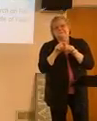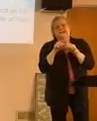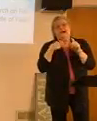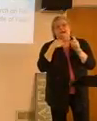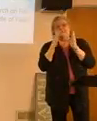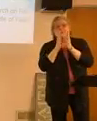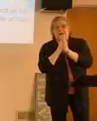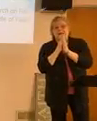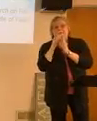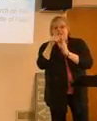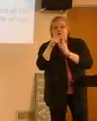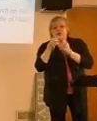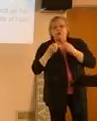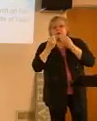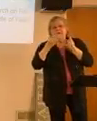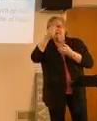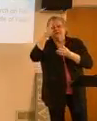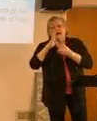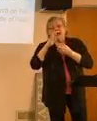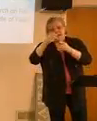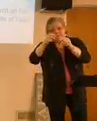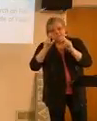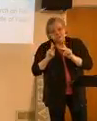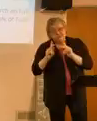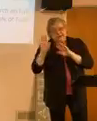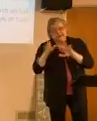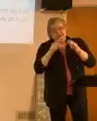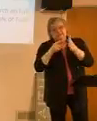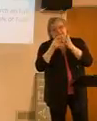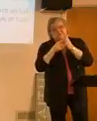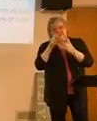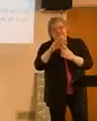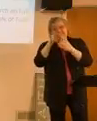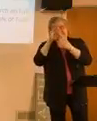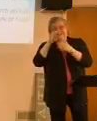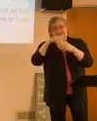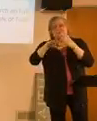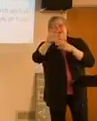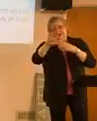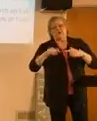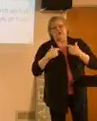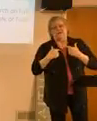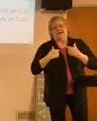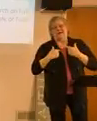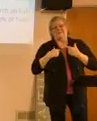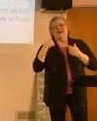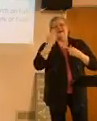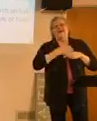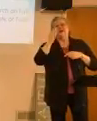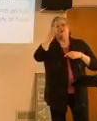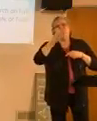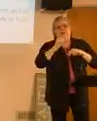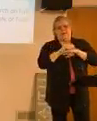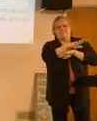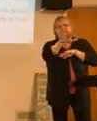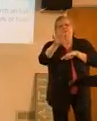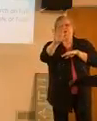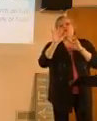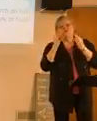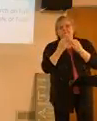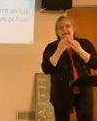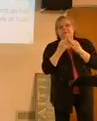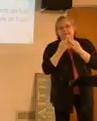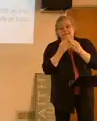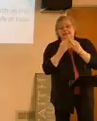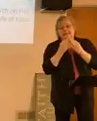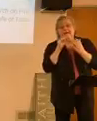I pray that you give God an opportunity to do something special in your life, that you could influence your family, and